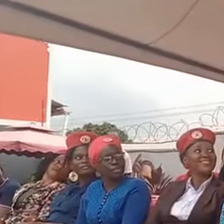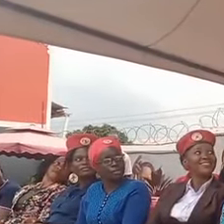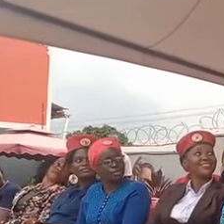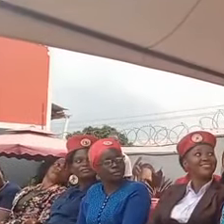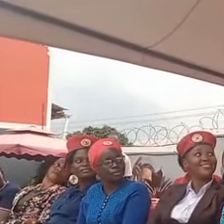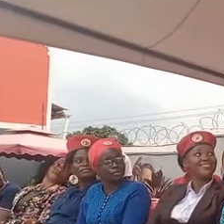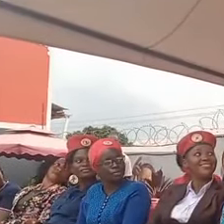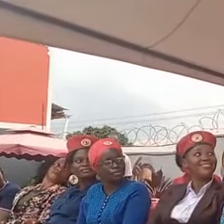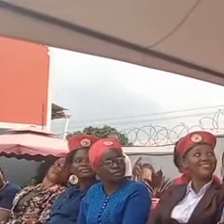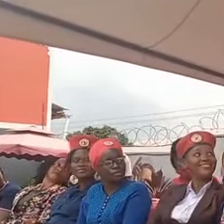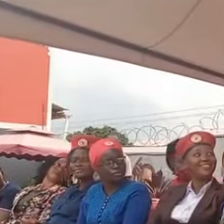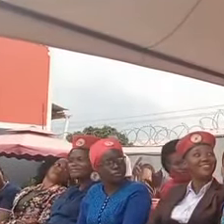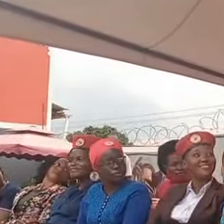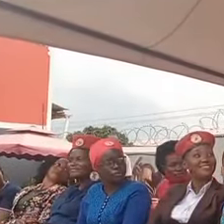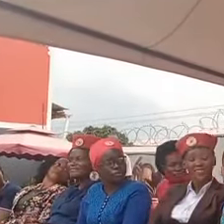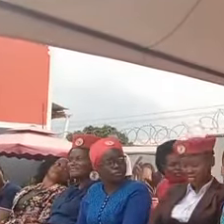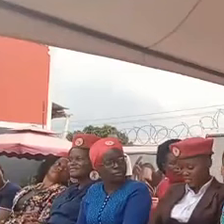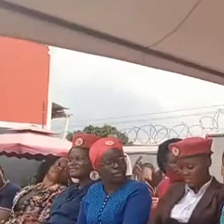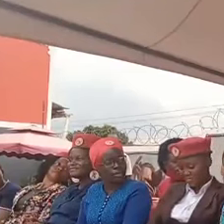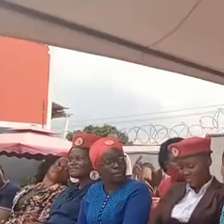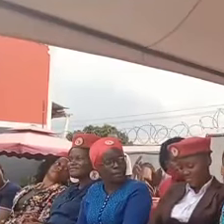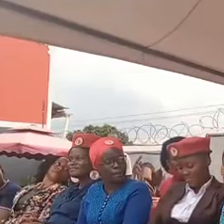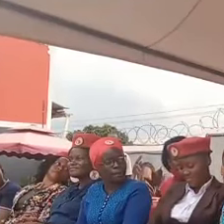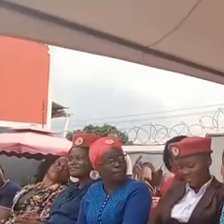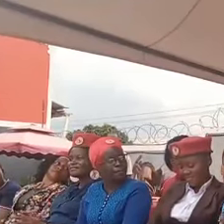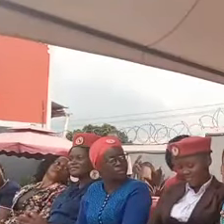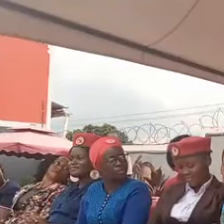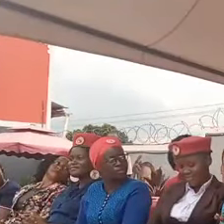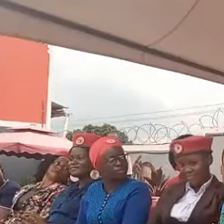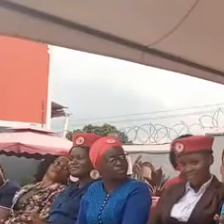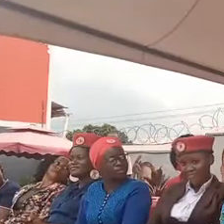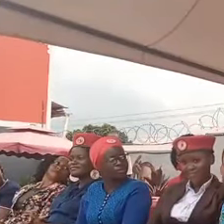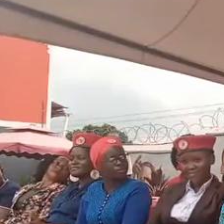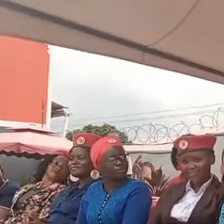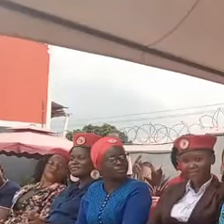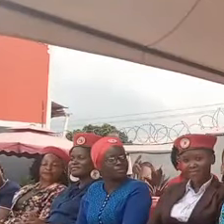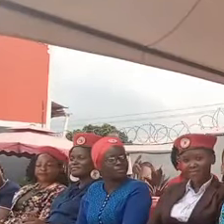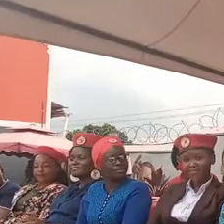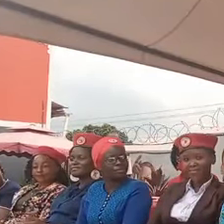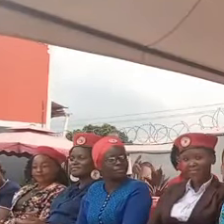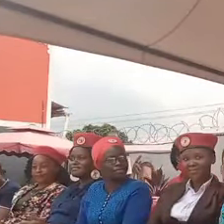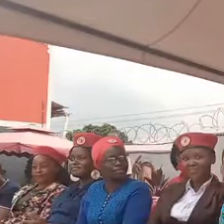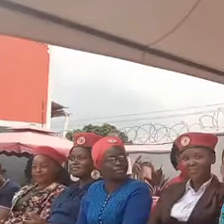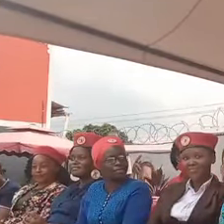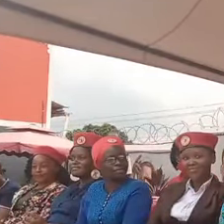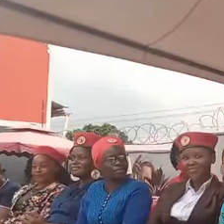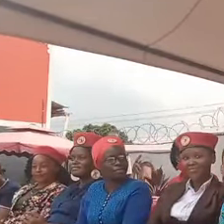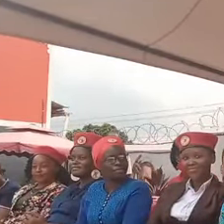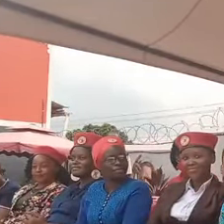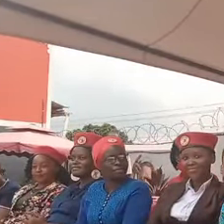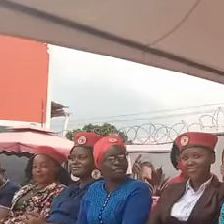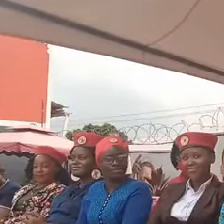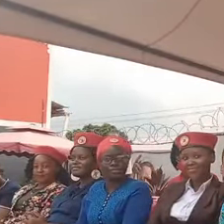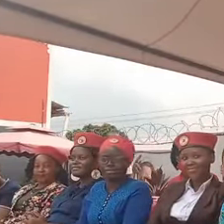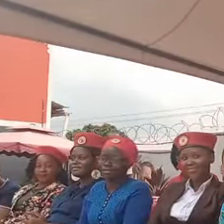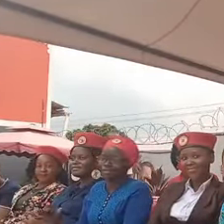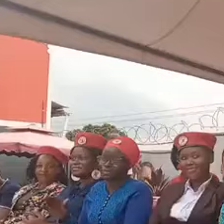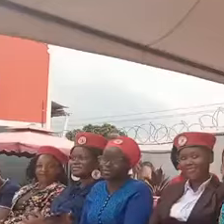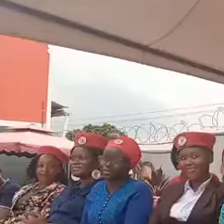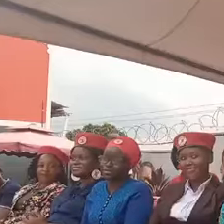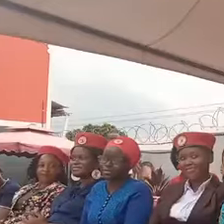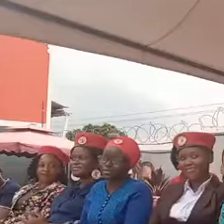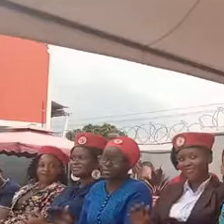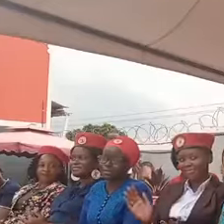Mitoma. I come from Mitoma, Western Uganda. I'm here to show you that Mitoma Nyankore, we are living not